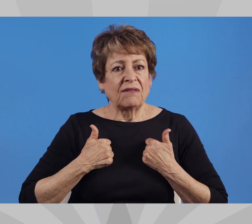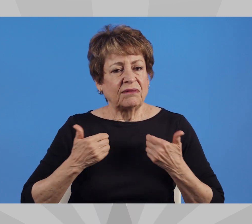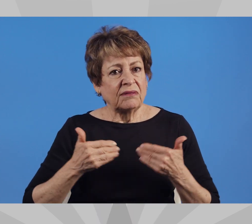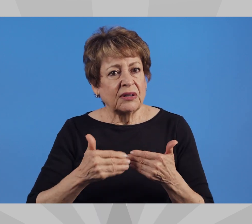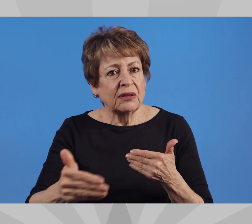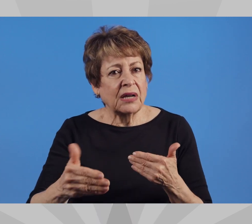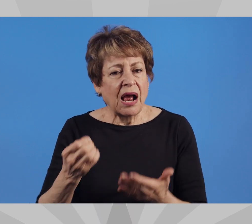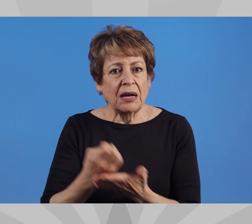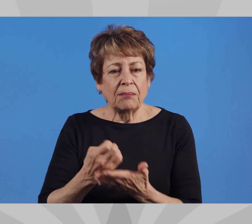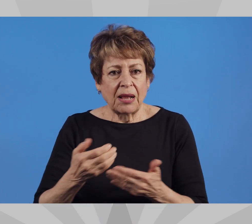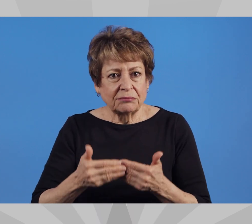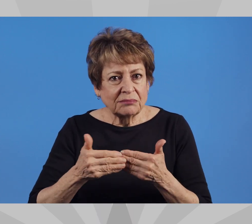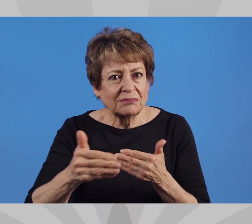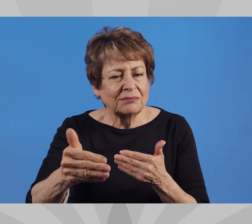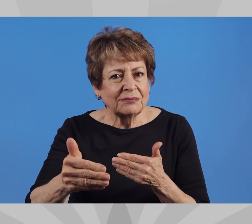I